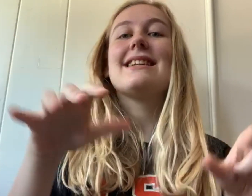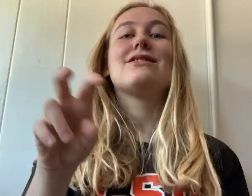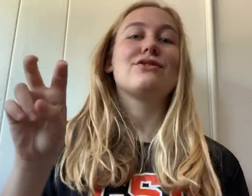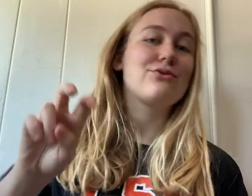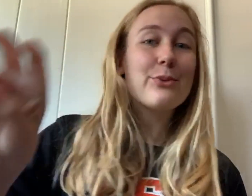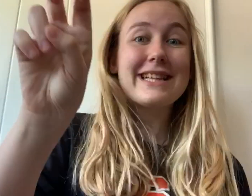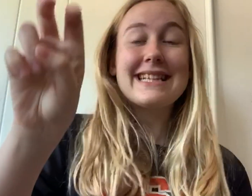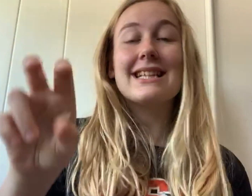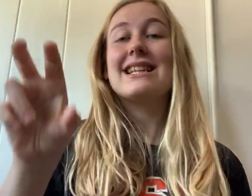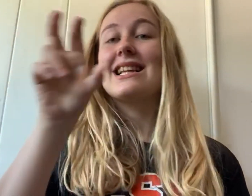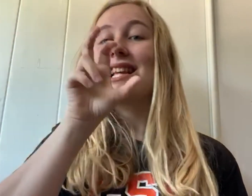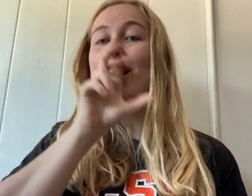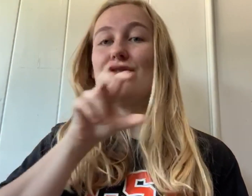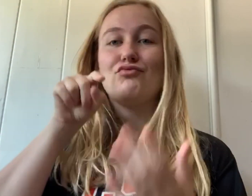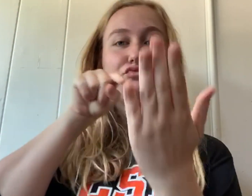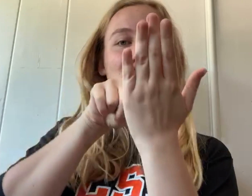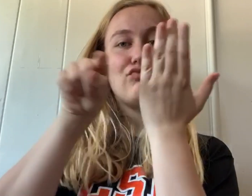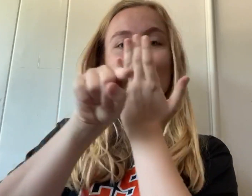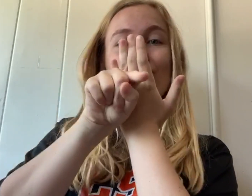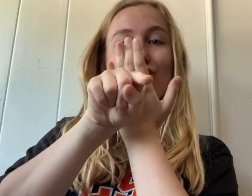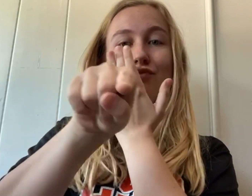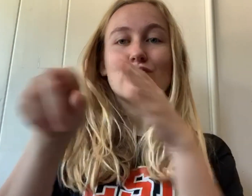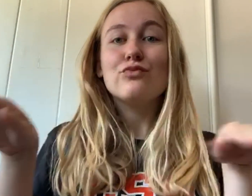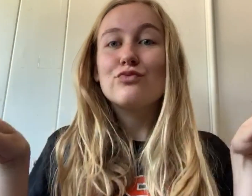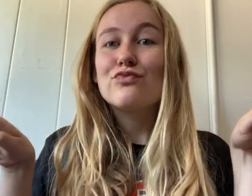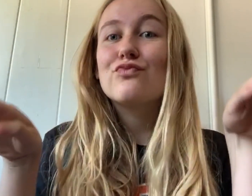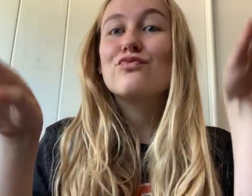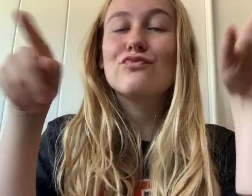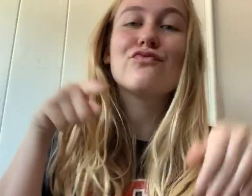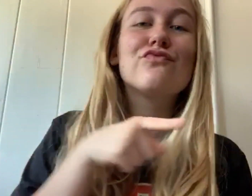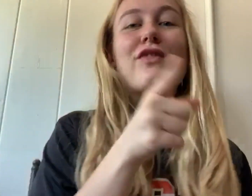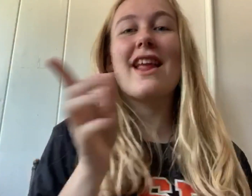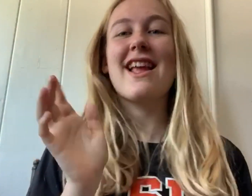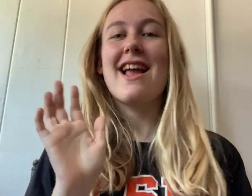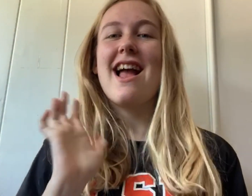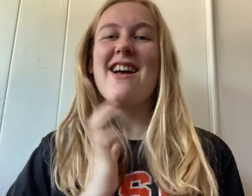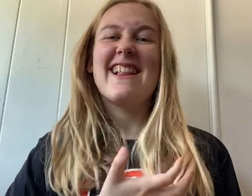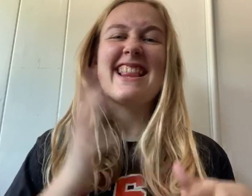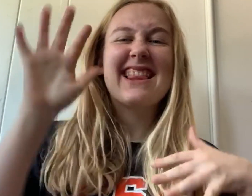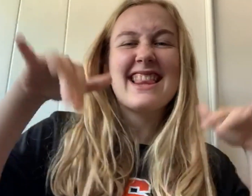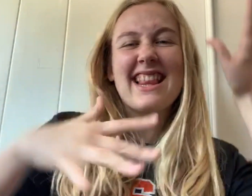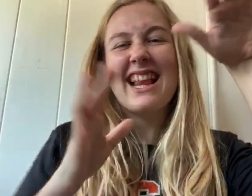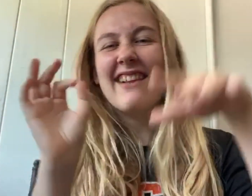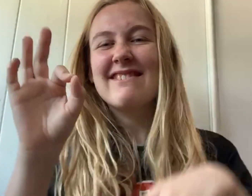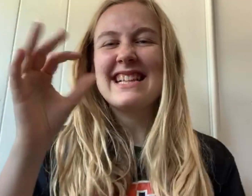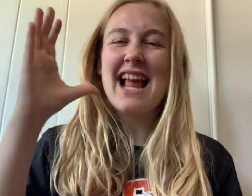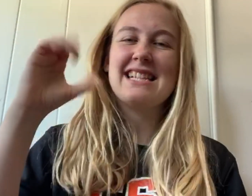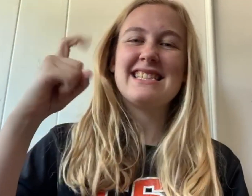Journey. You'll see an eagle on the front and the back, soaring throughout CSD campus.